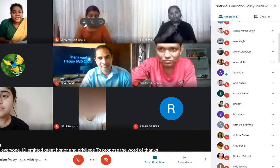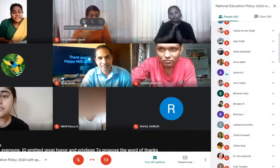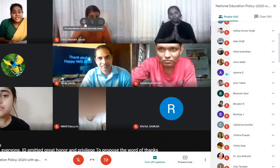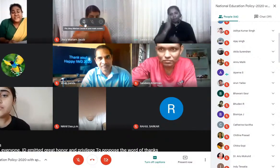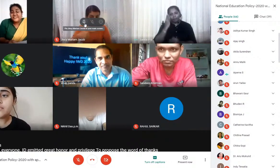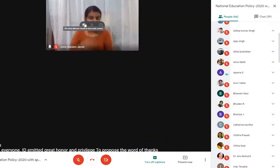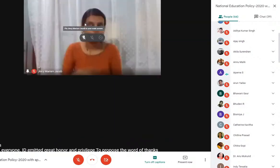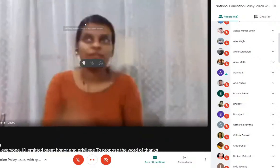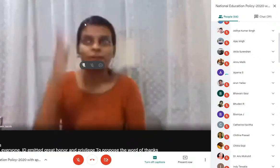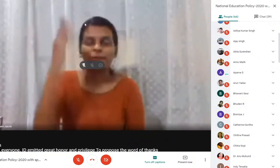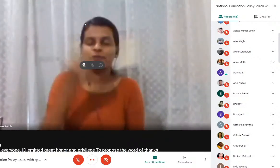resounding success.